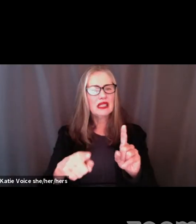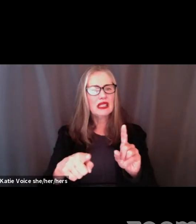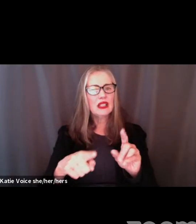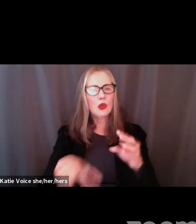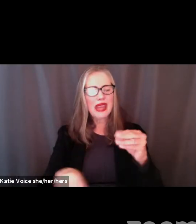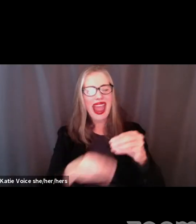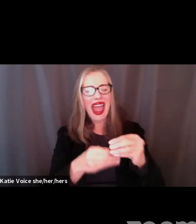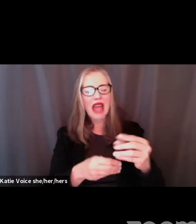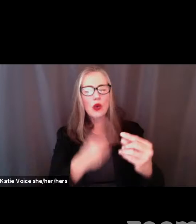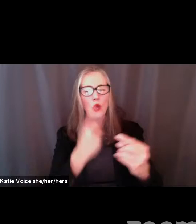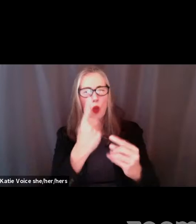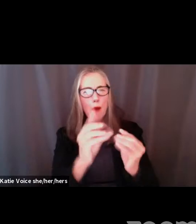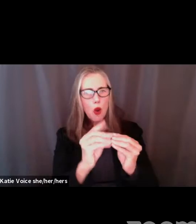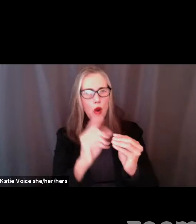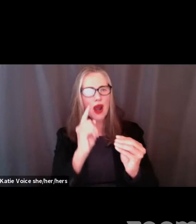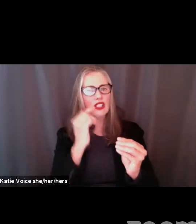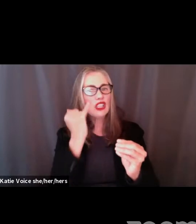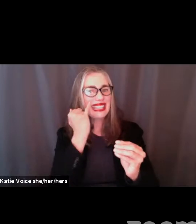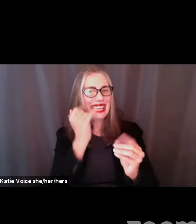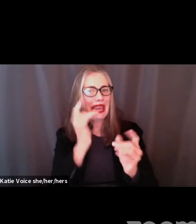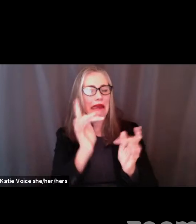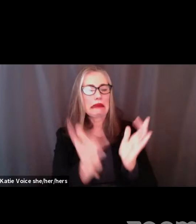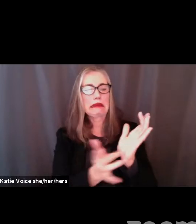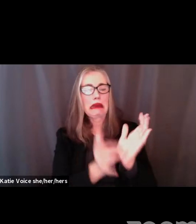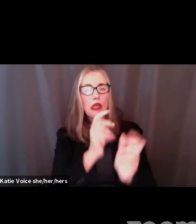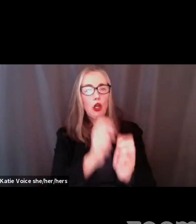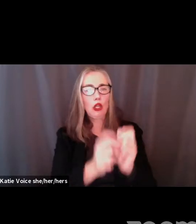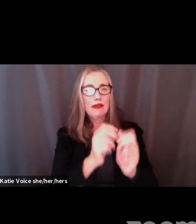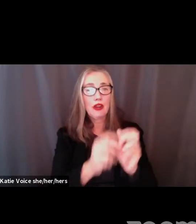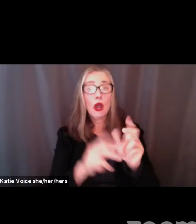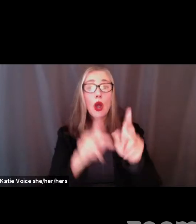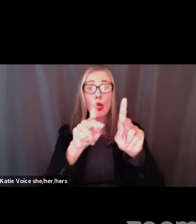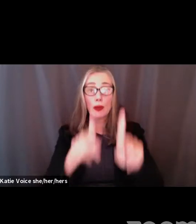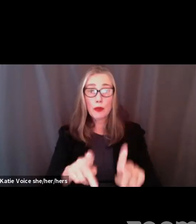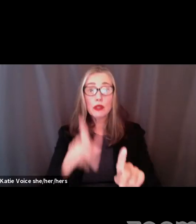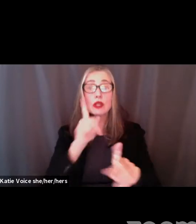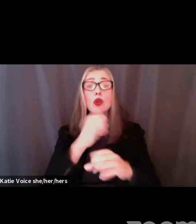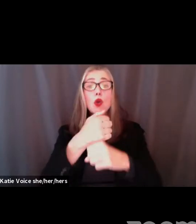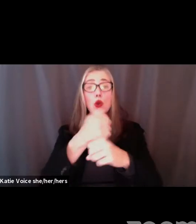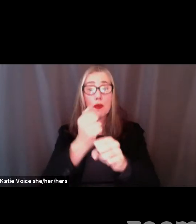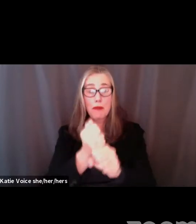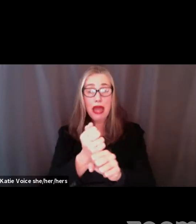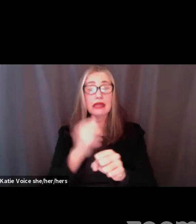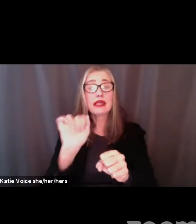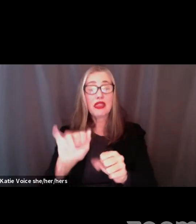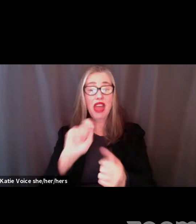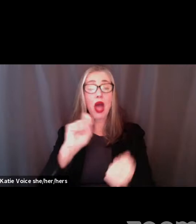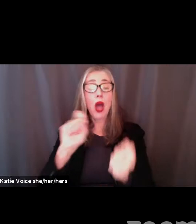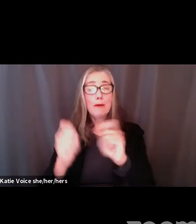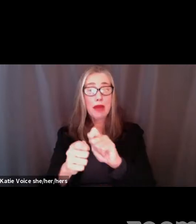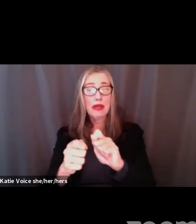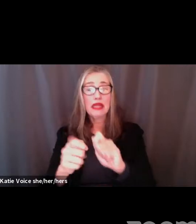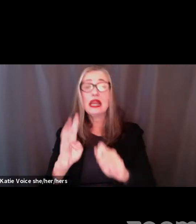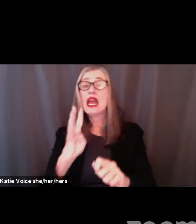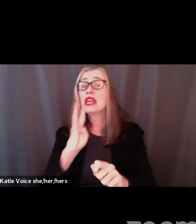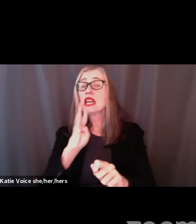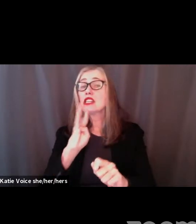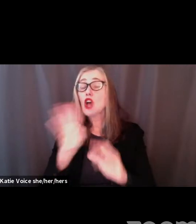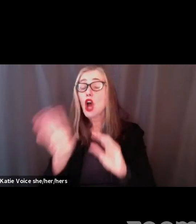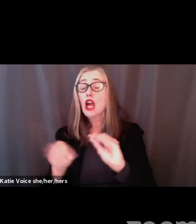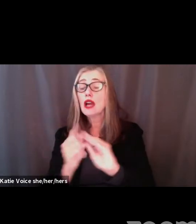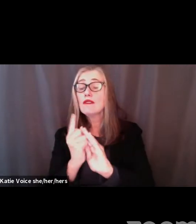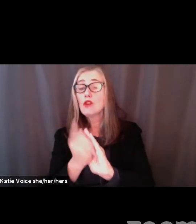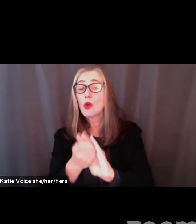generally give the maker of the amendment the opportunity to speak for an additional minute. Mr. Rodriguez Kennedy, you want to take advantage of